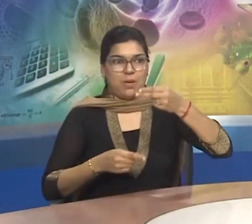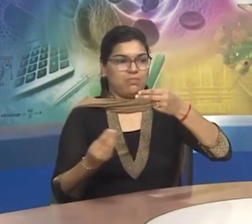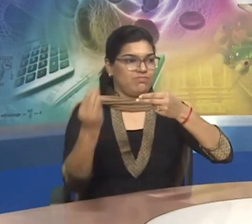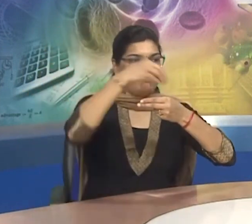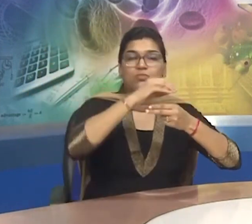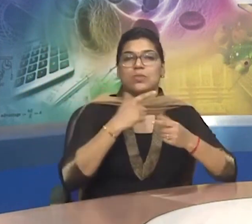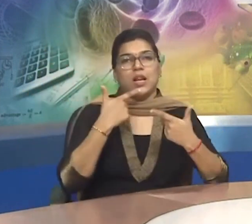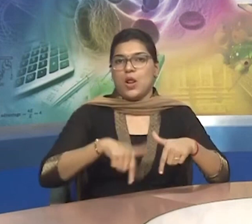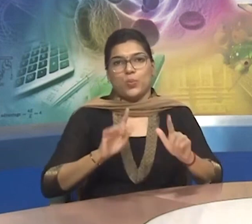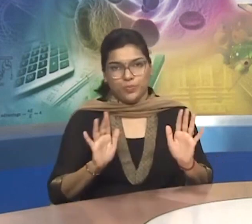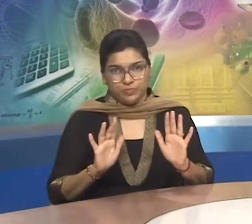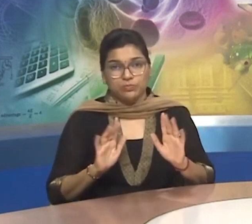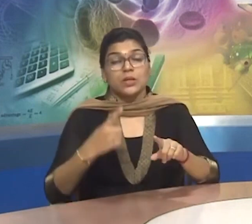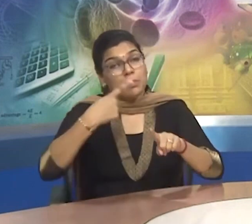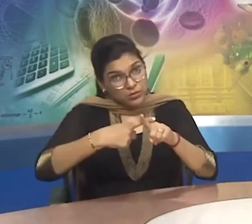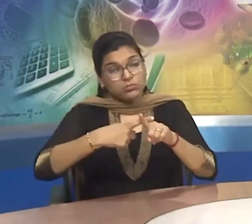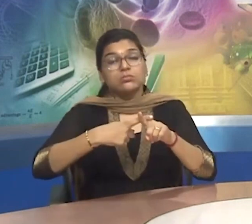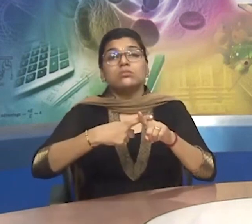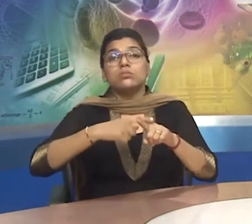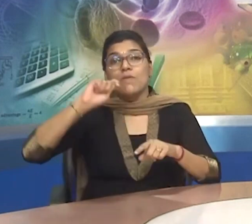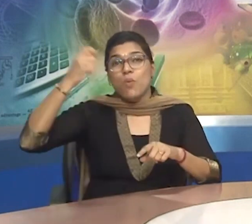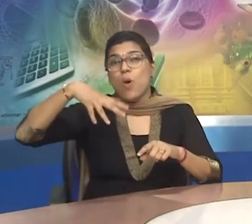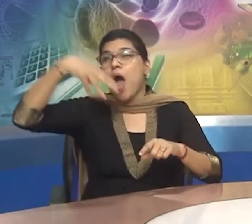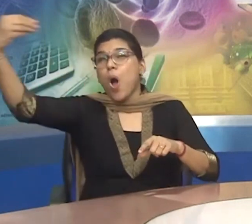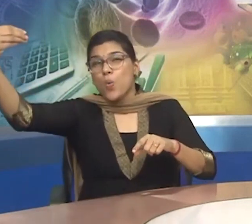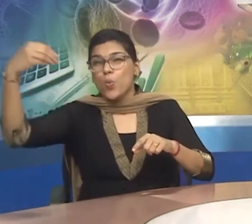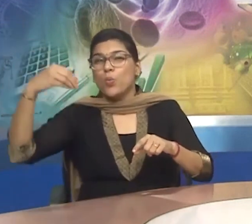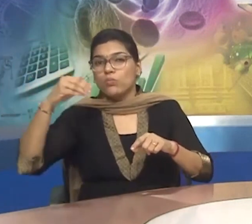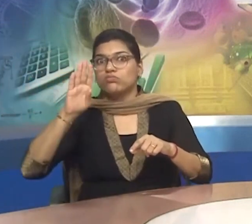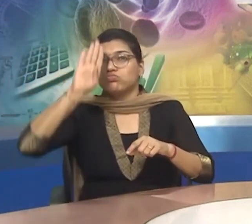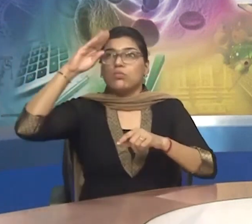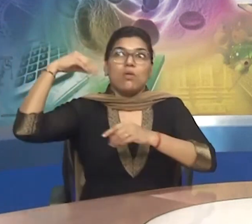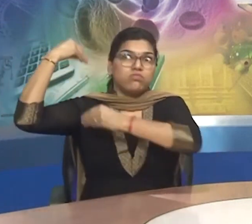You all have to follow this rule. This is a law.